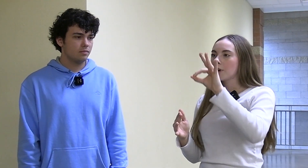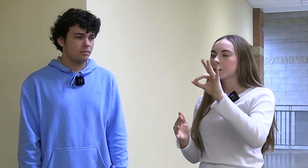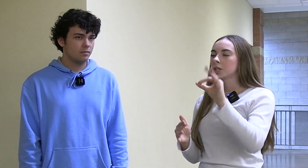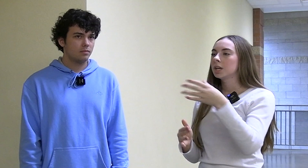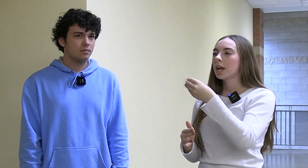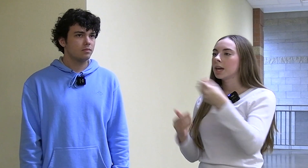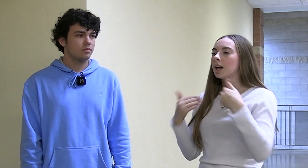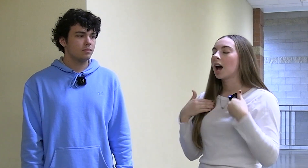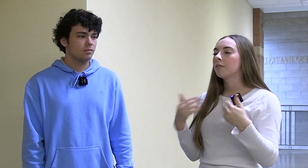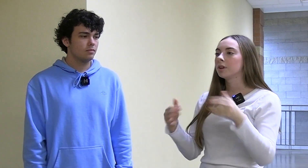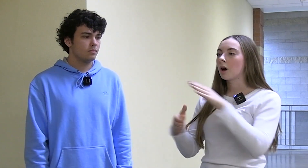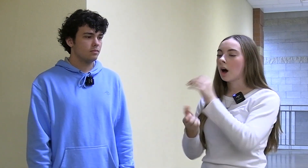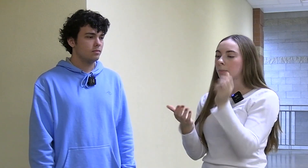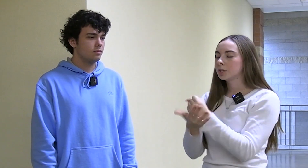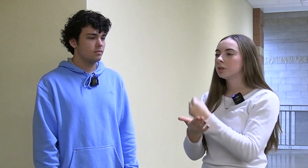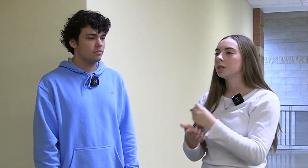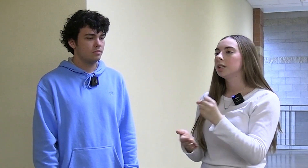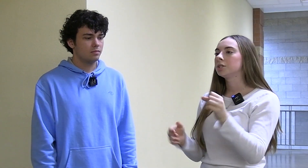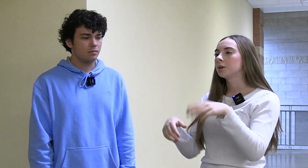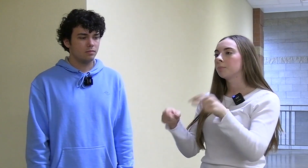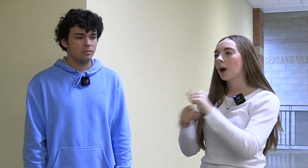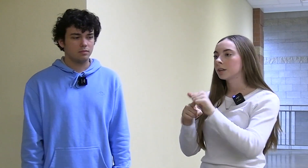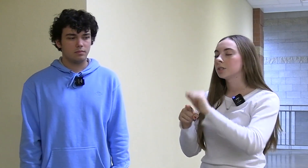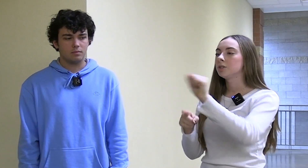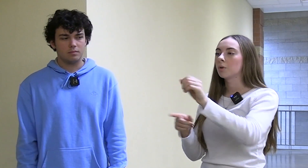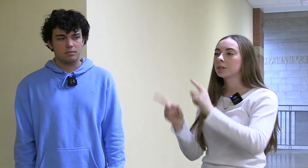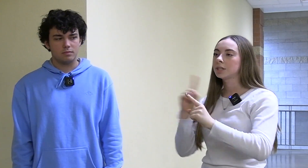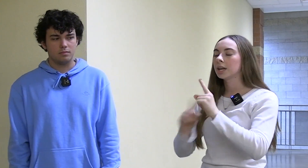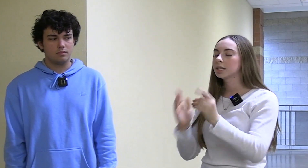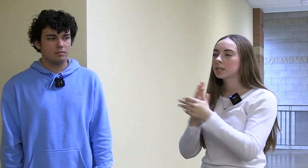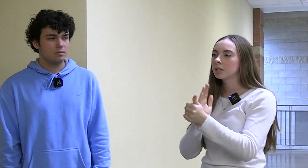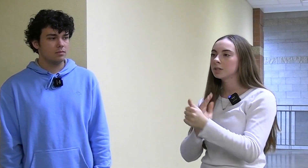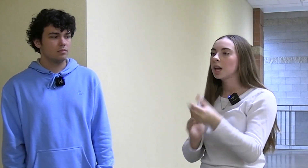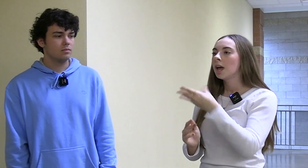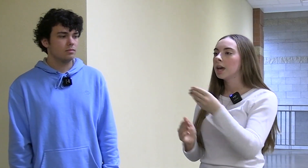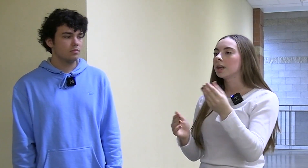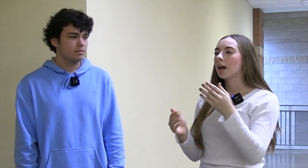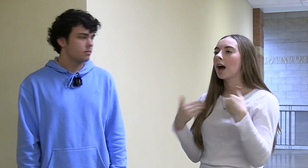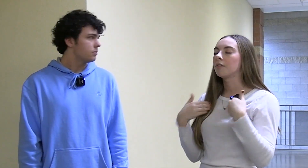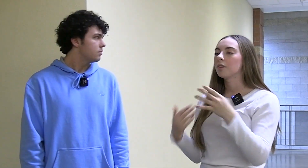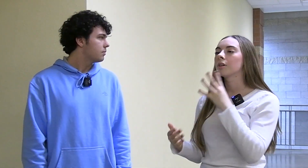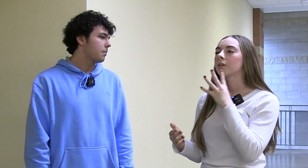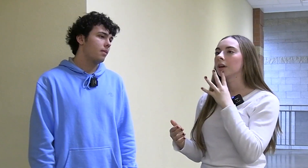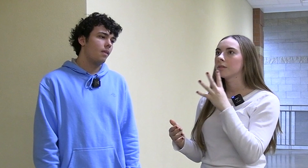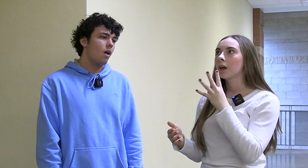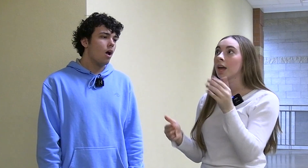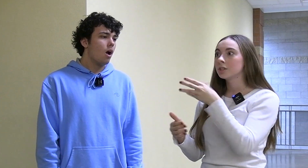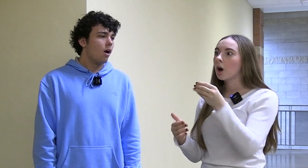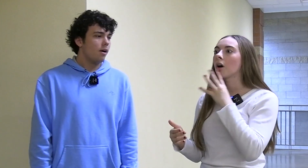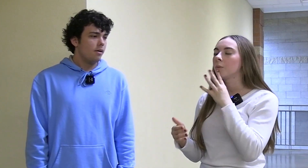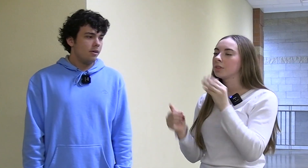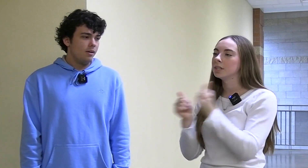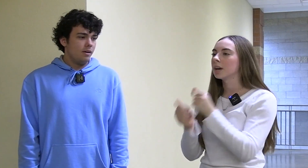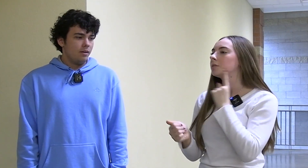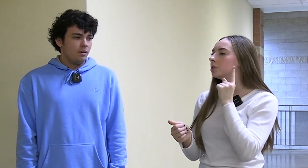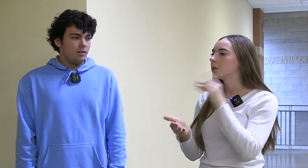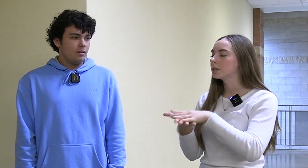factory and have an opportunity to practice your signing skills and have a and talk with the deaf students